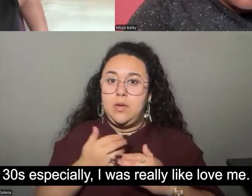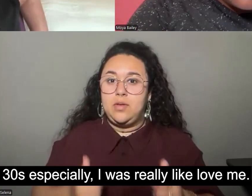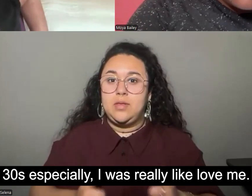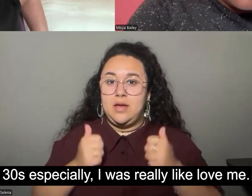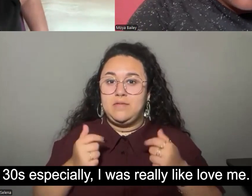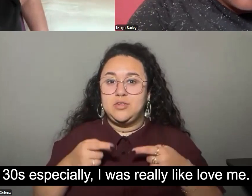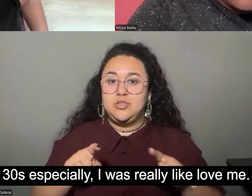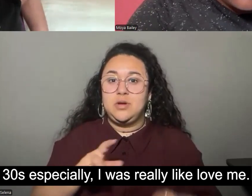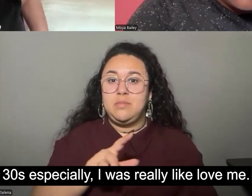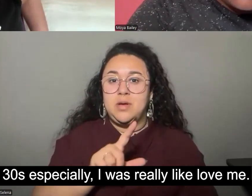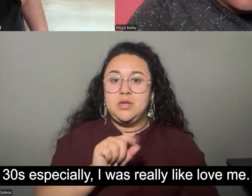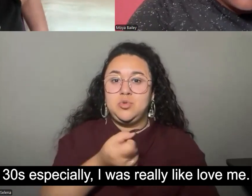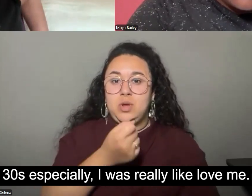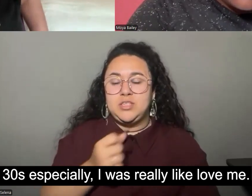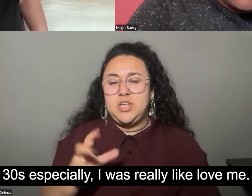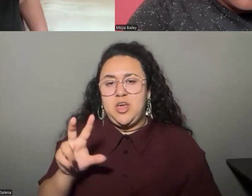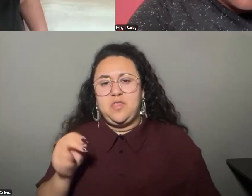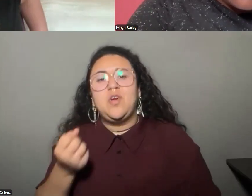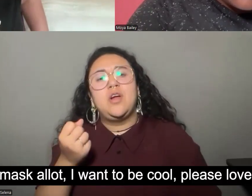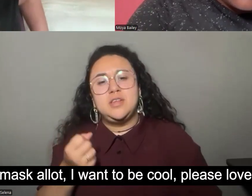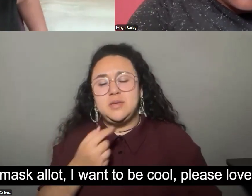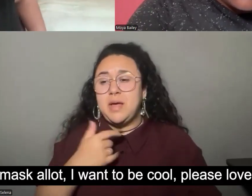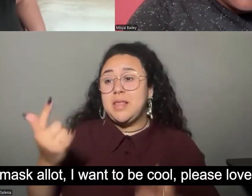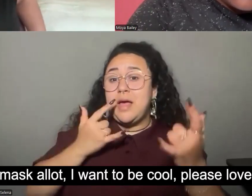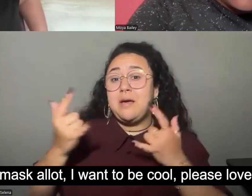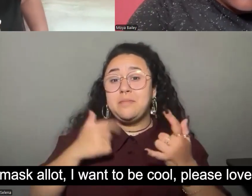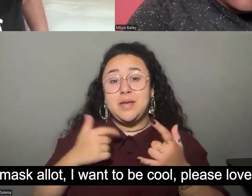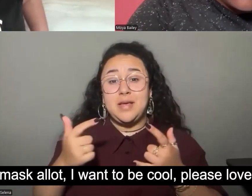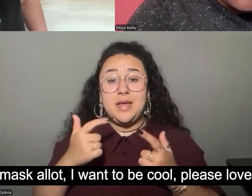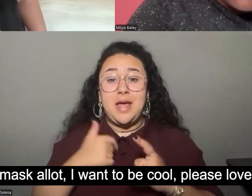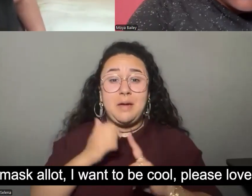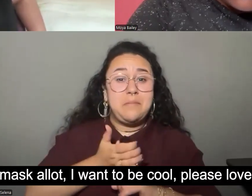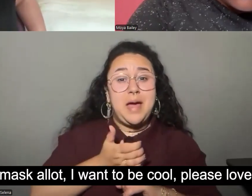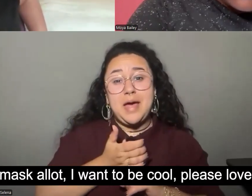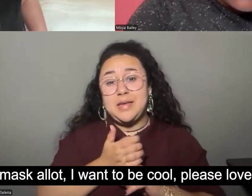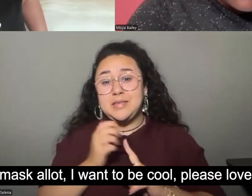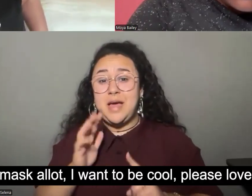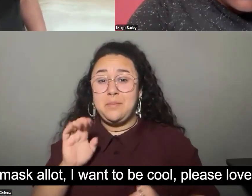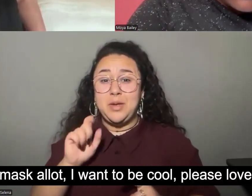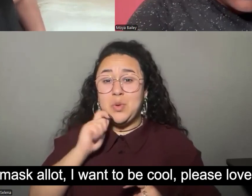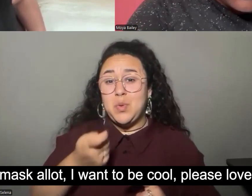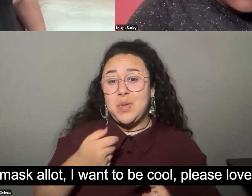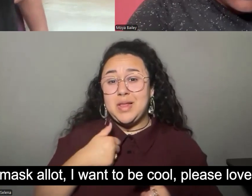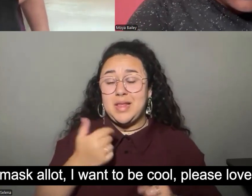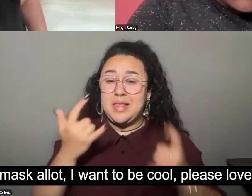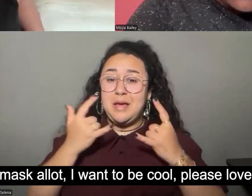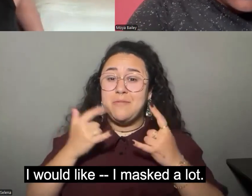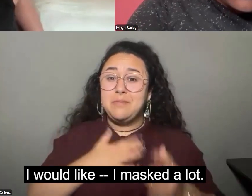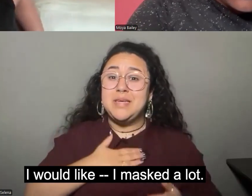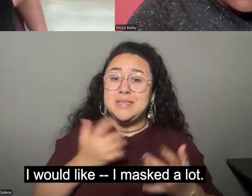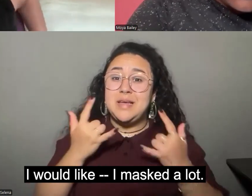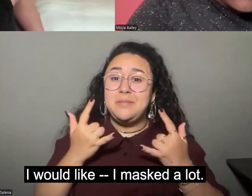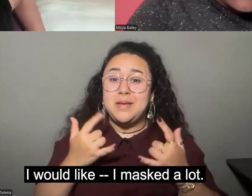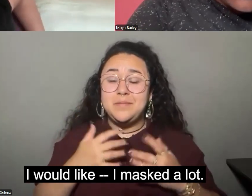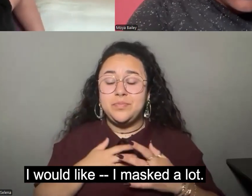my 30s especially, I was really like, love me. I'm gonna mask a lot. I want to be cool. Please love me, And